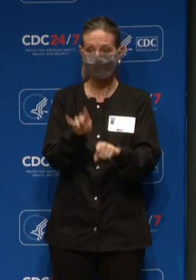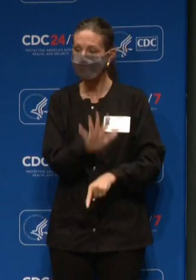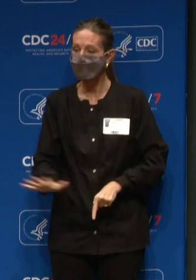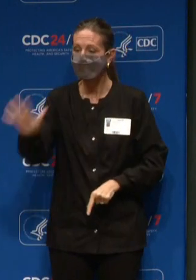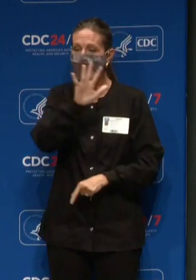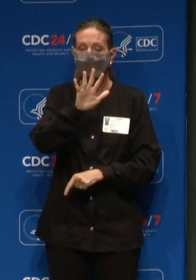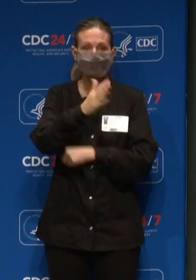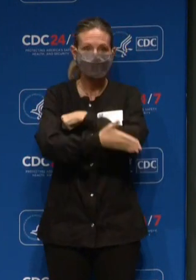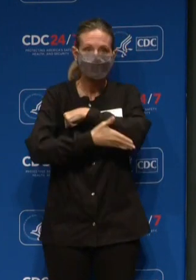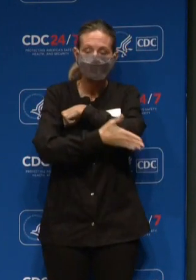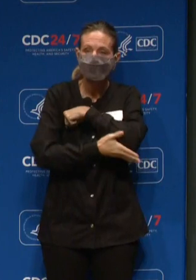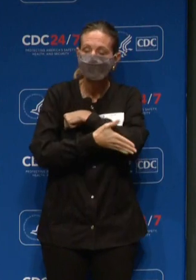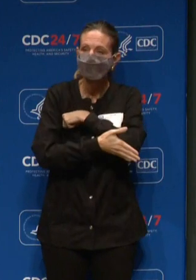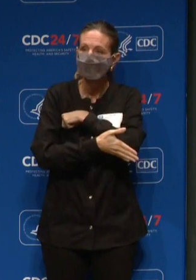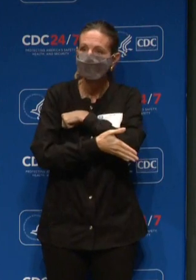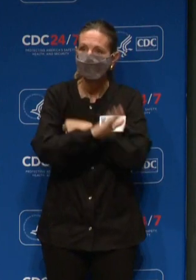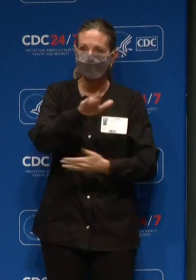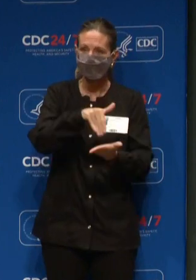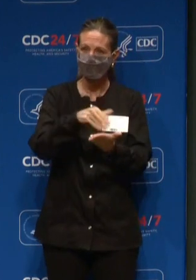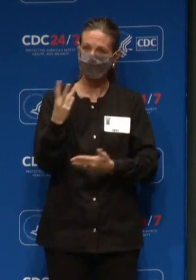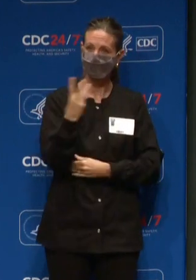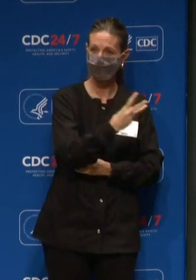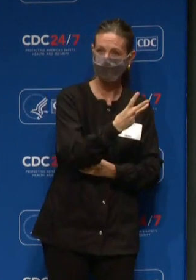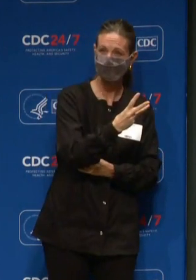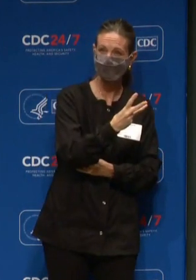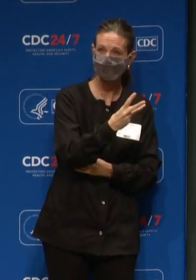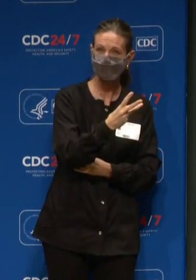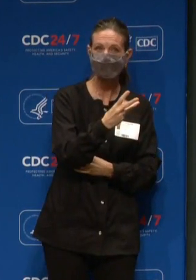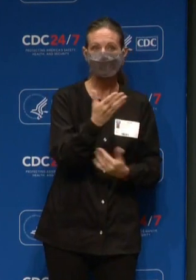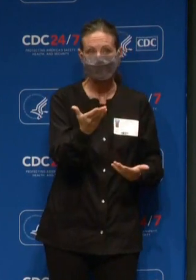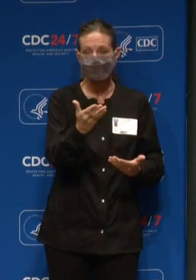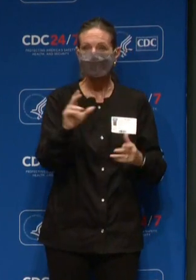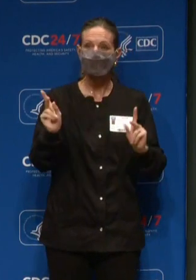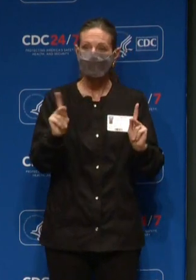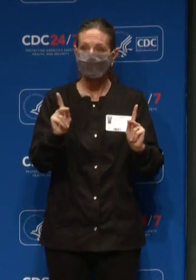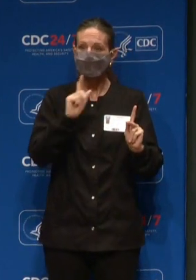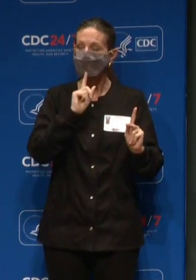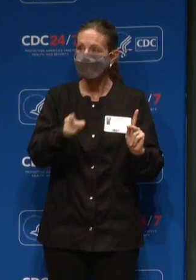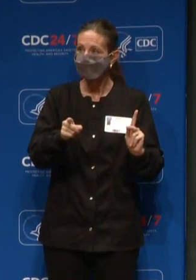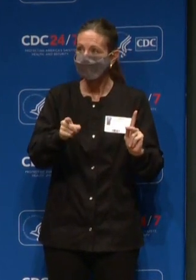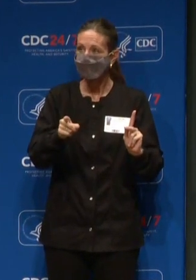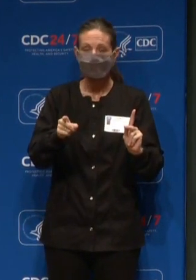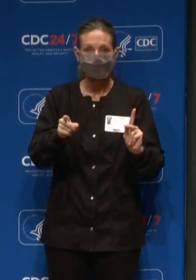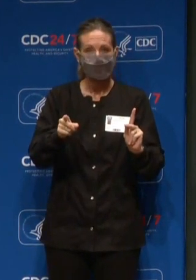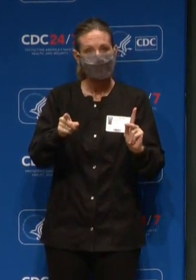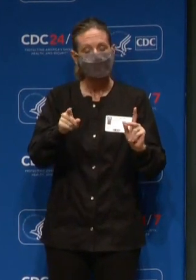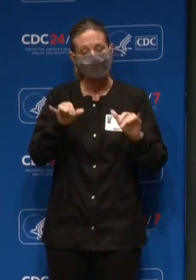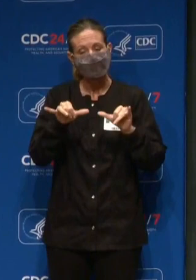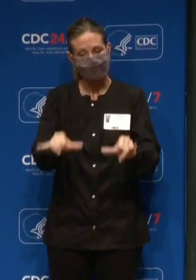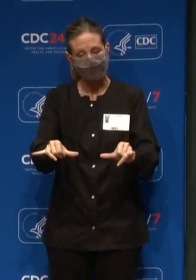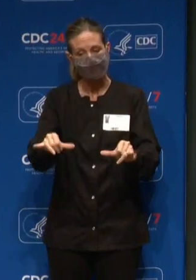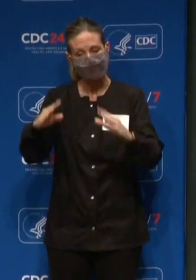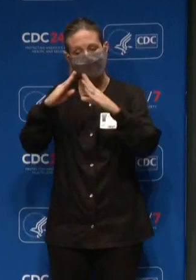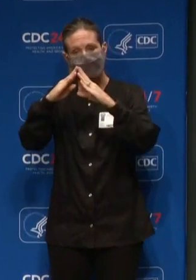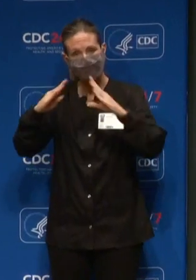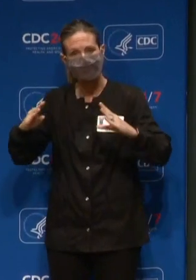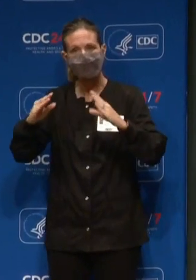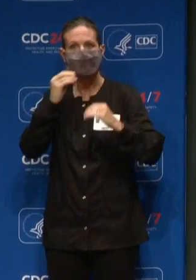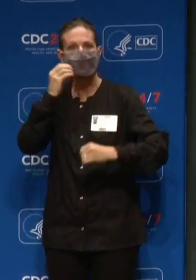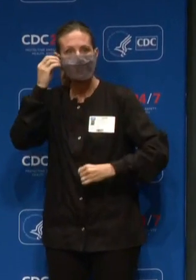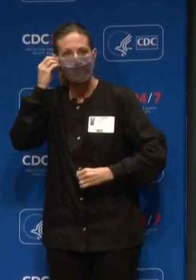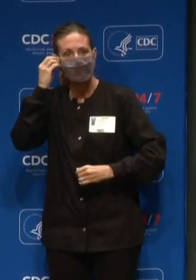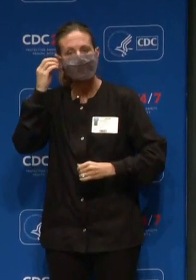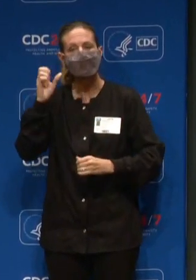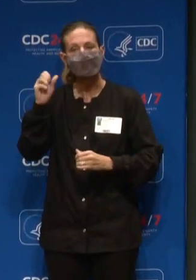particularly, likely in part because people are moving indoors with the arrival of cooler temperatures. Another